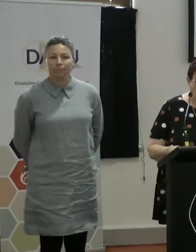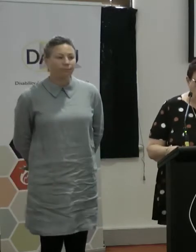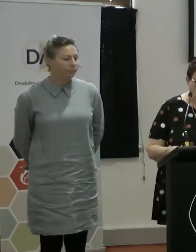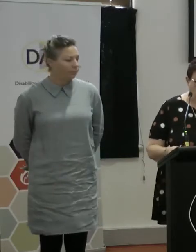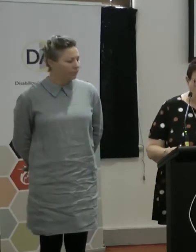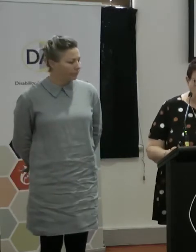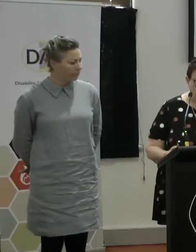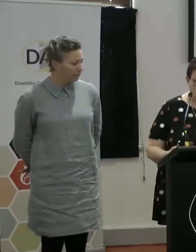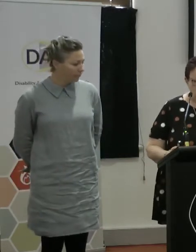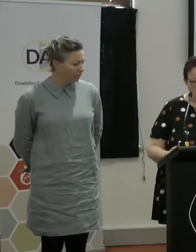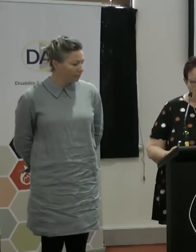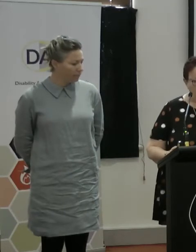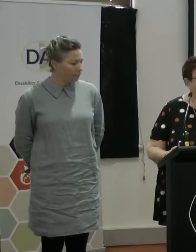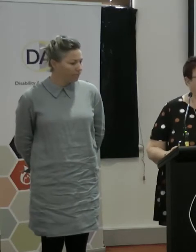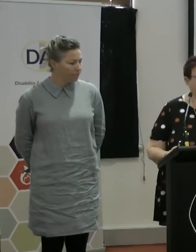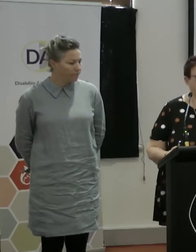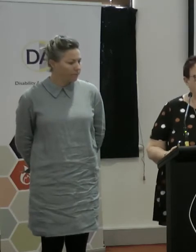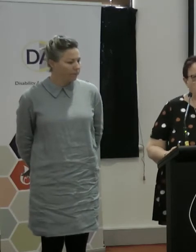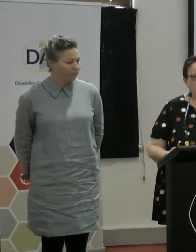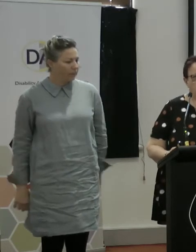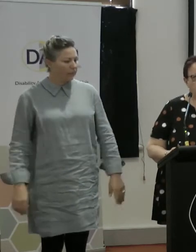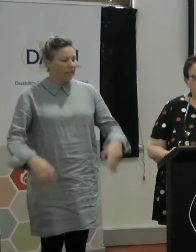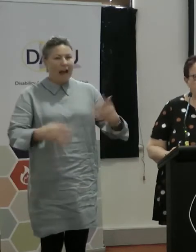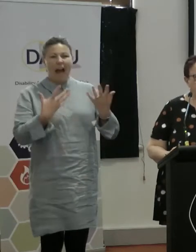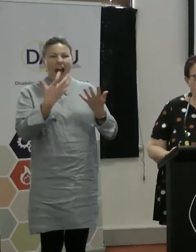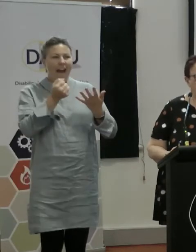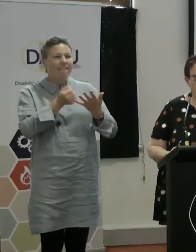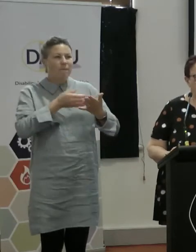So the barriers to help seeking, and it wouldn't be